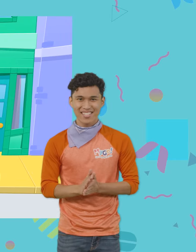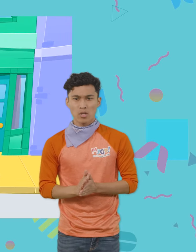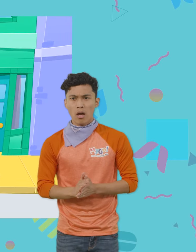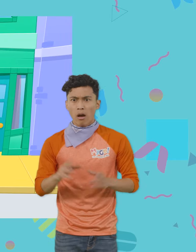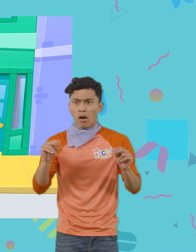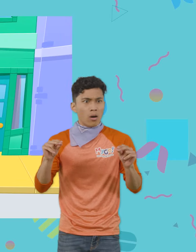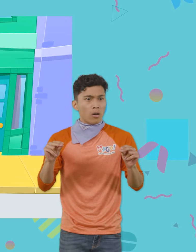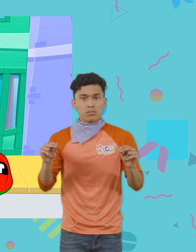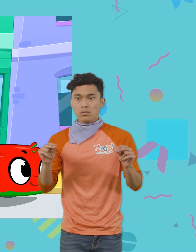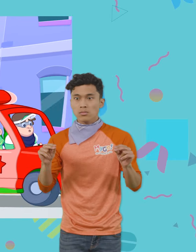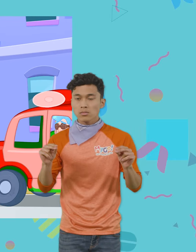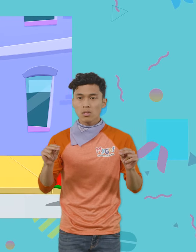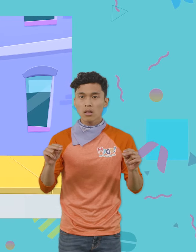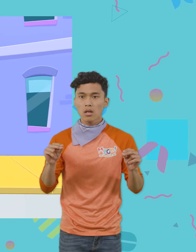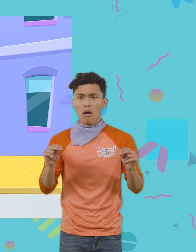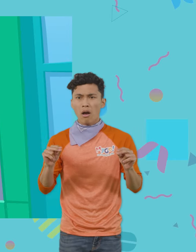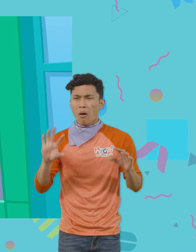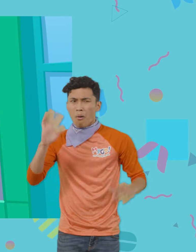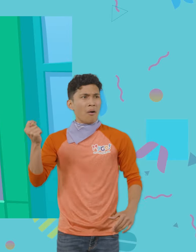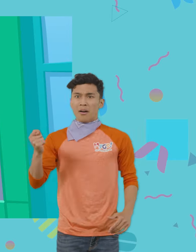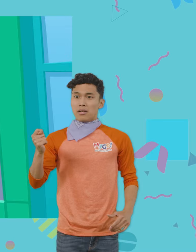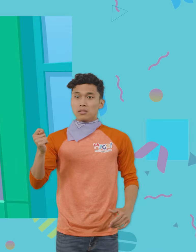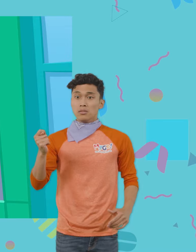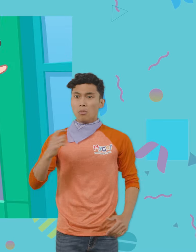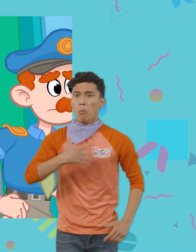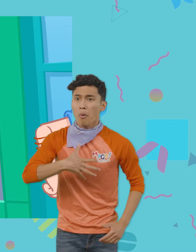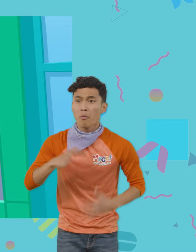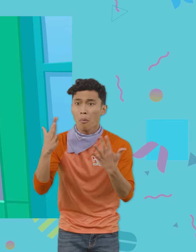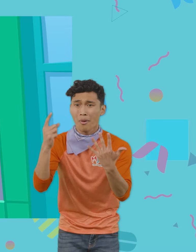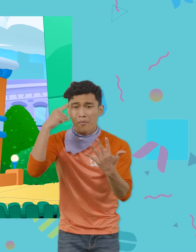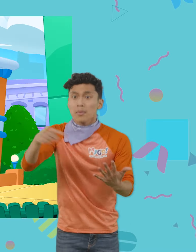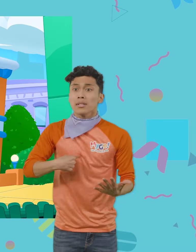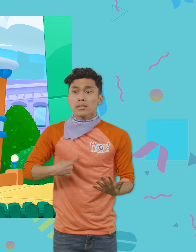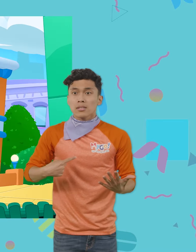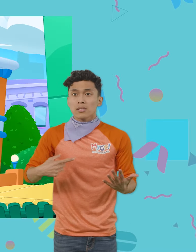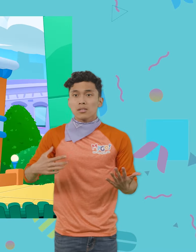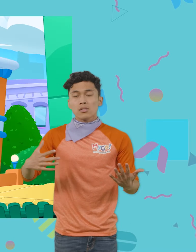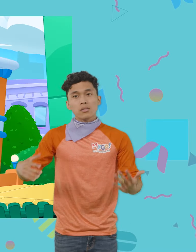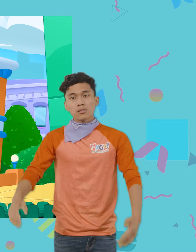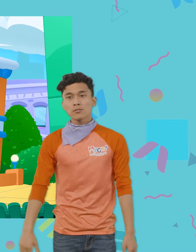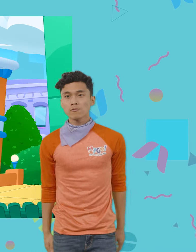Oh, no. What? Morphle, wait for me!